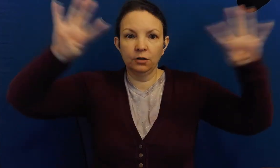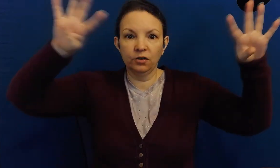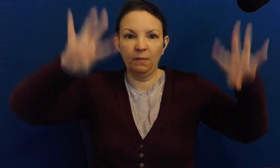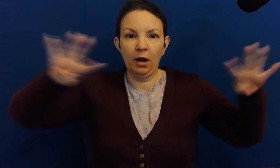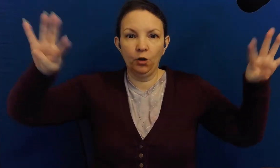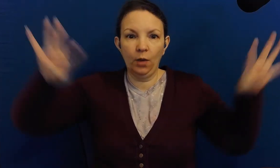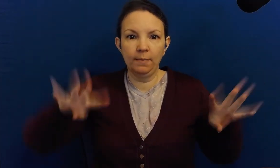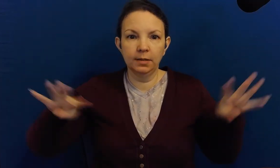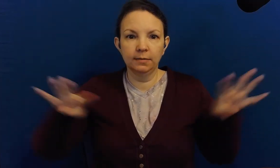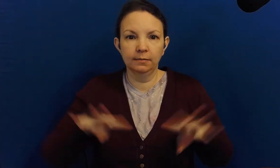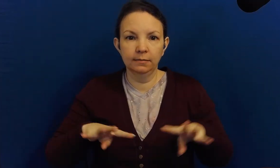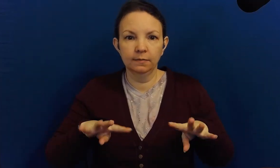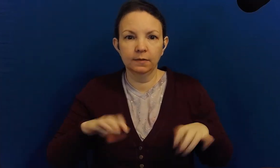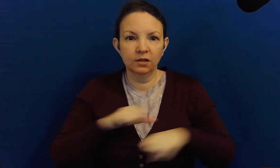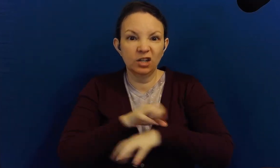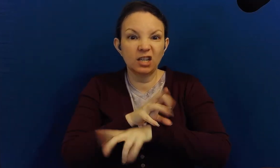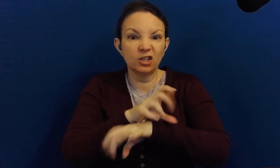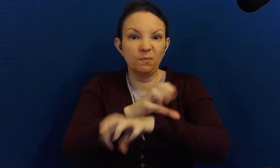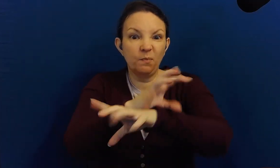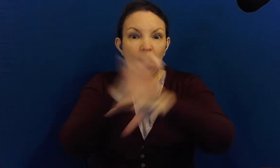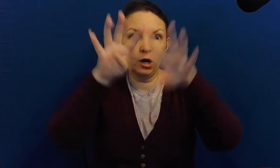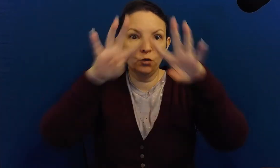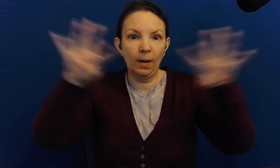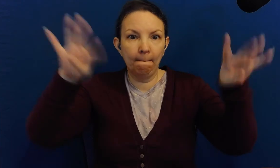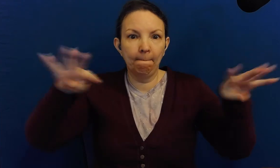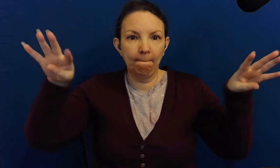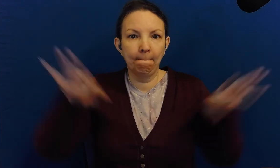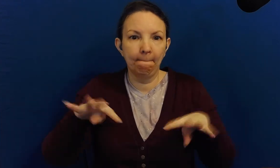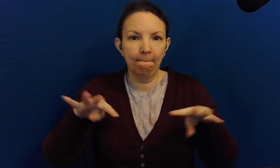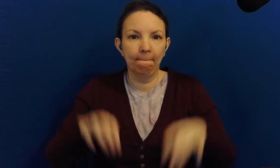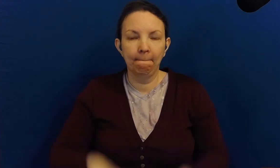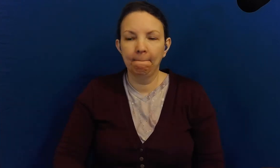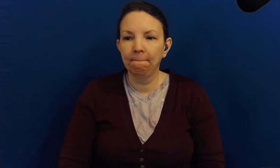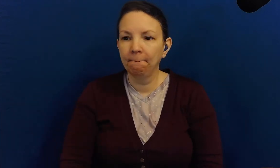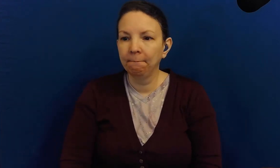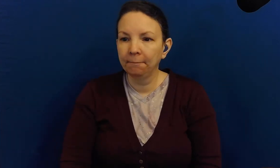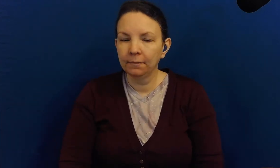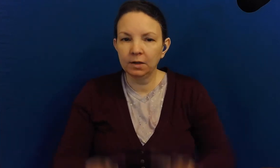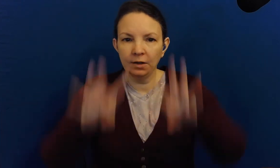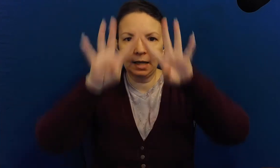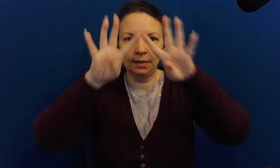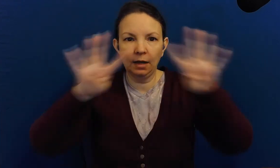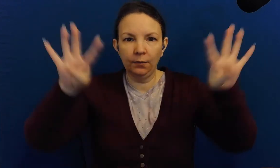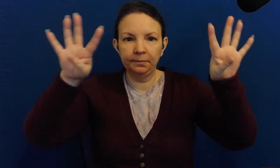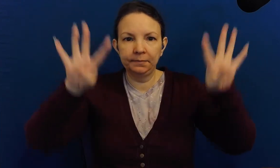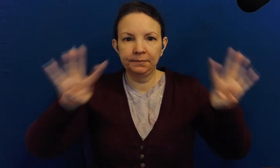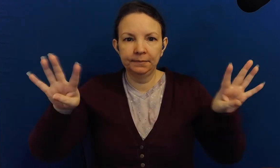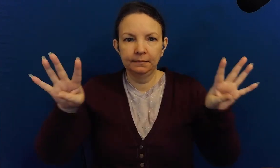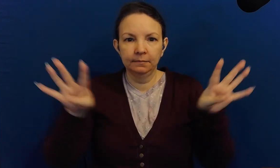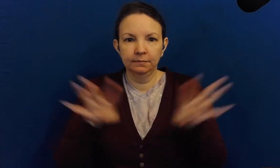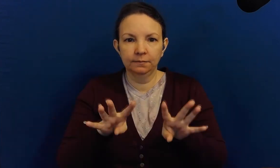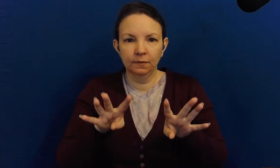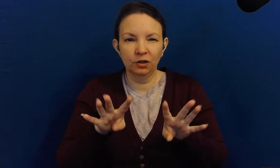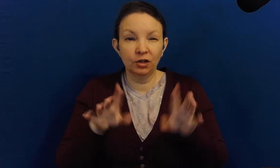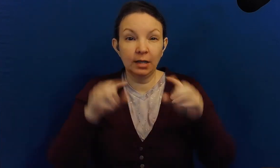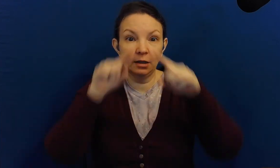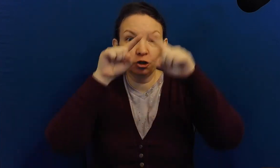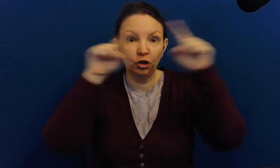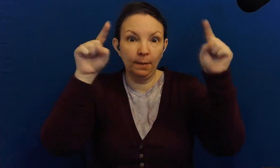spider web. So you get spider web. So you got that. So just think the shape of the